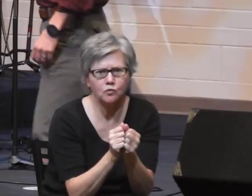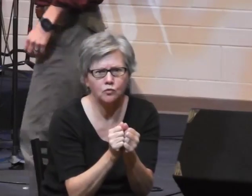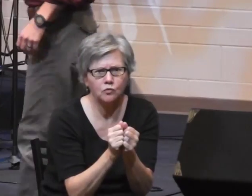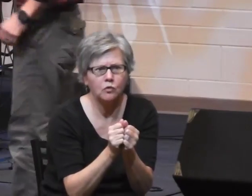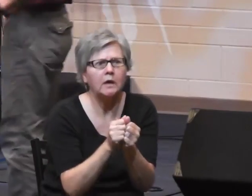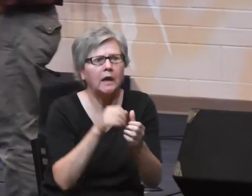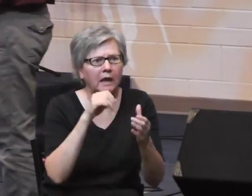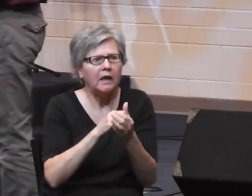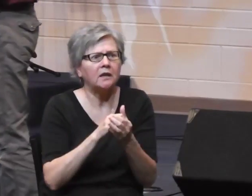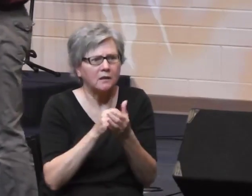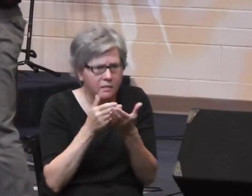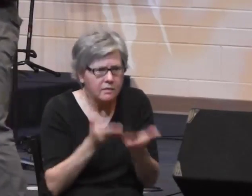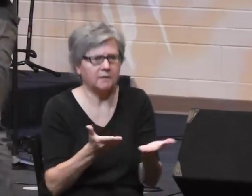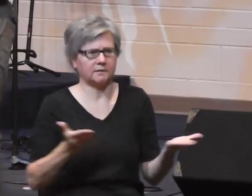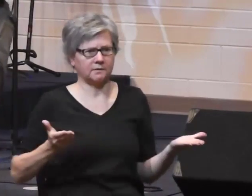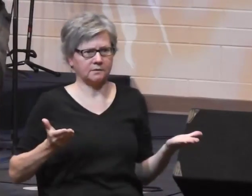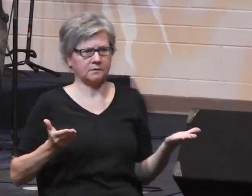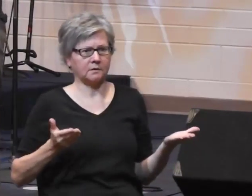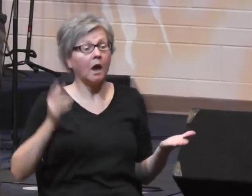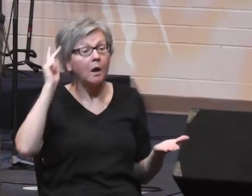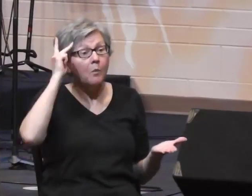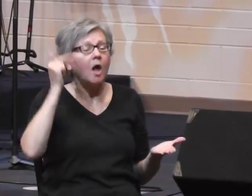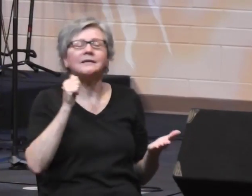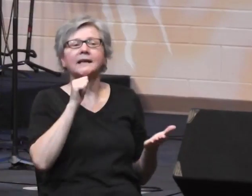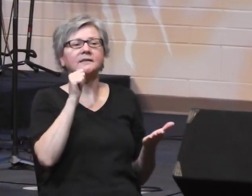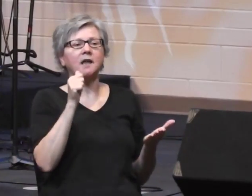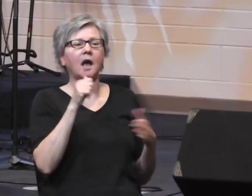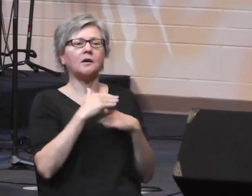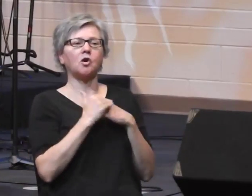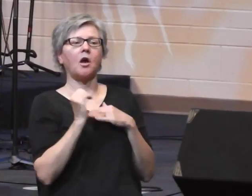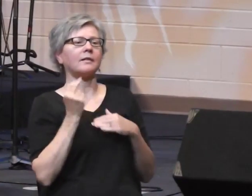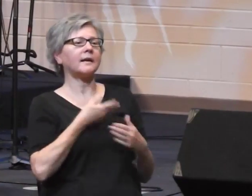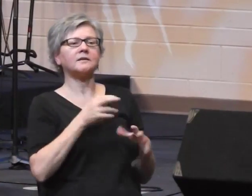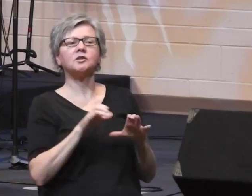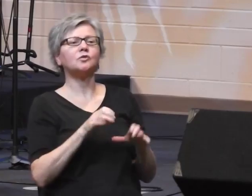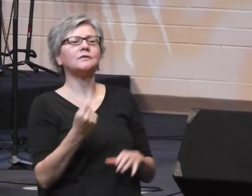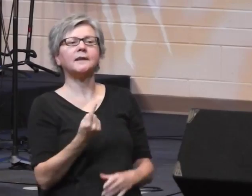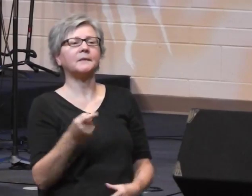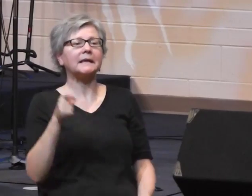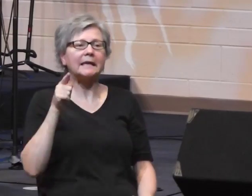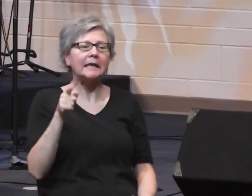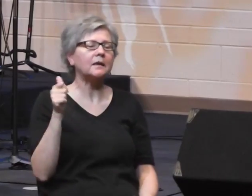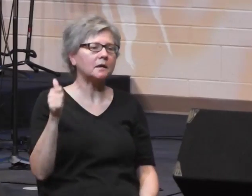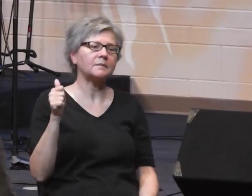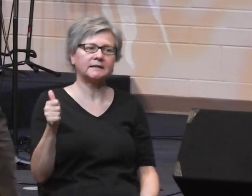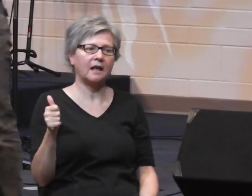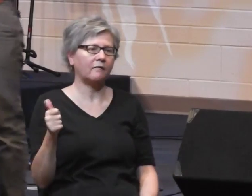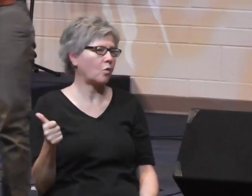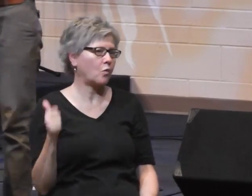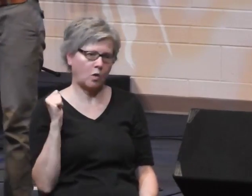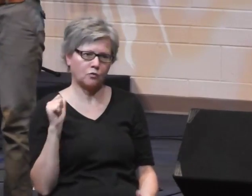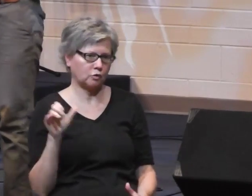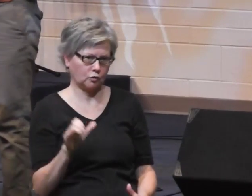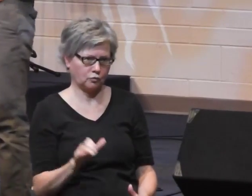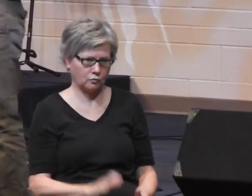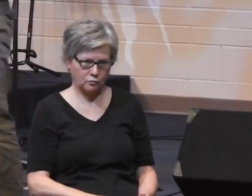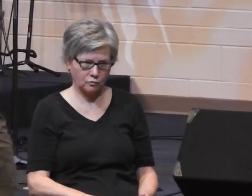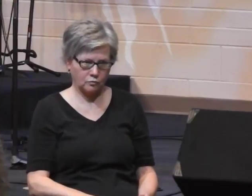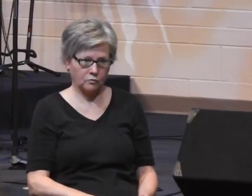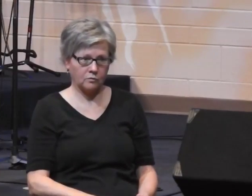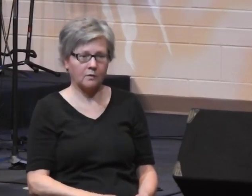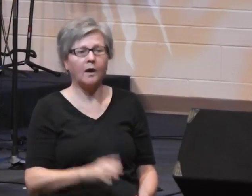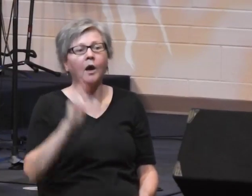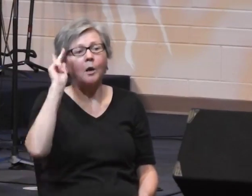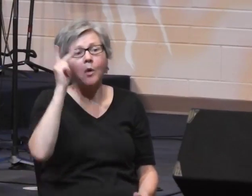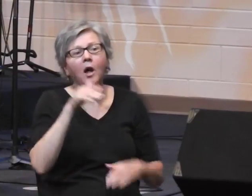you in this. Paul is not calling us to do something that he himself won't do, but rather